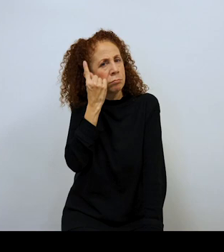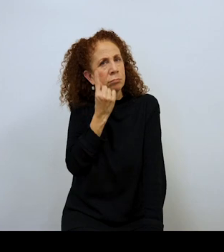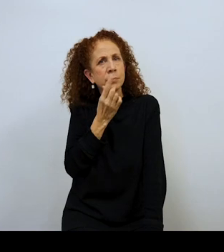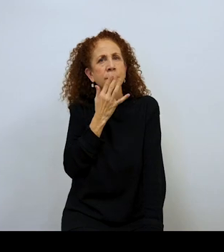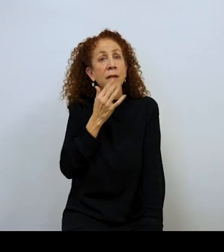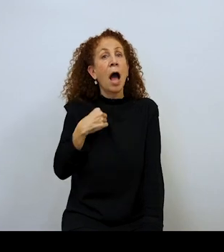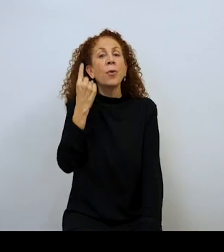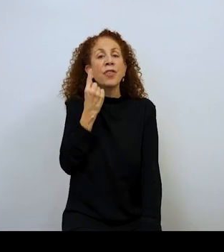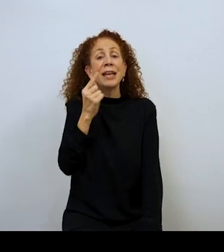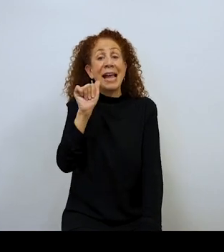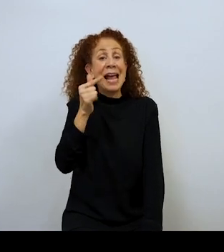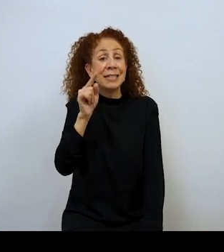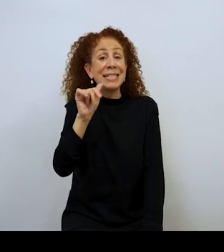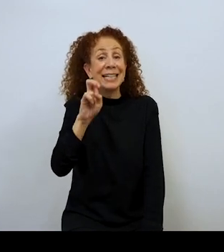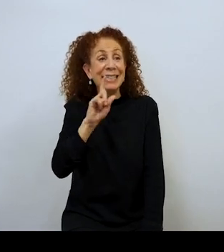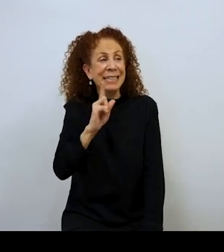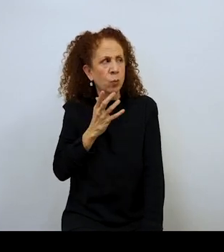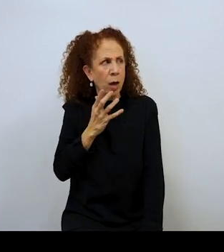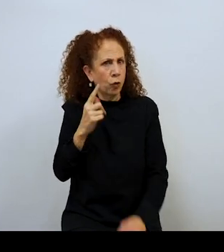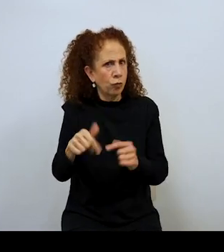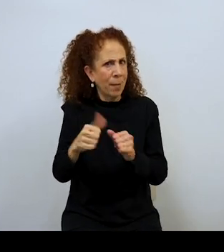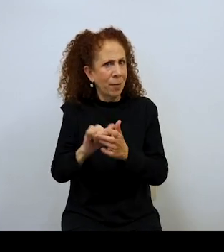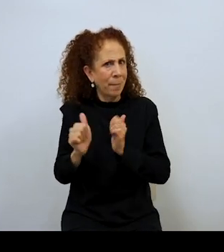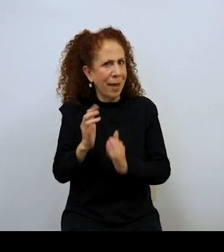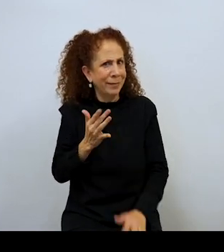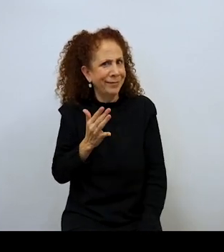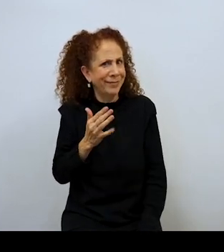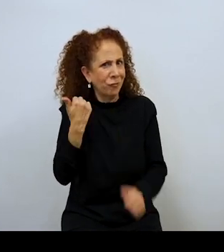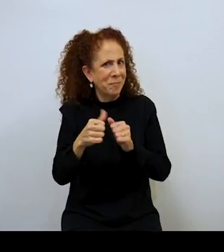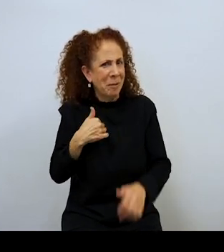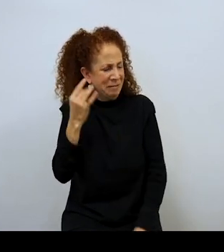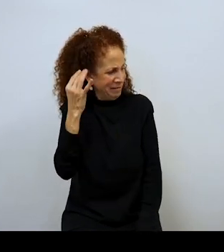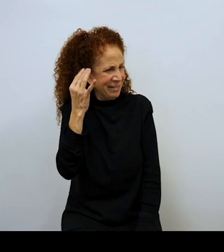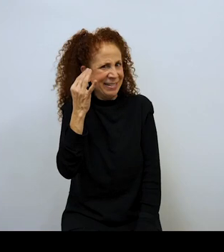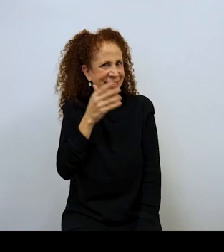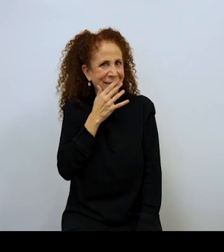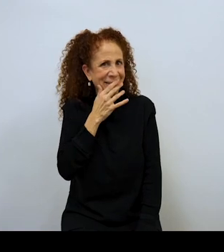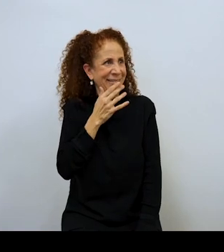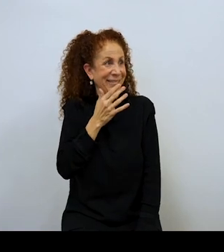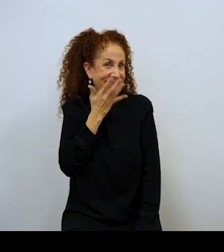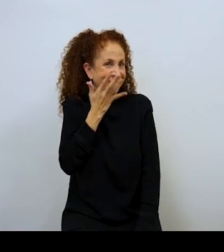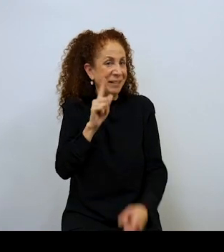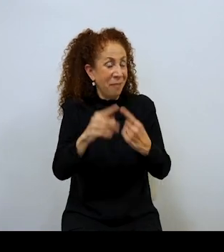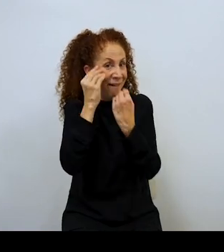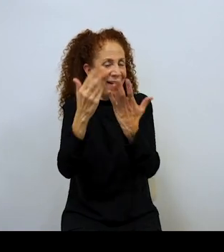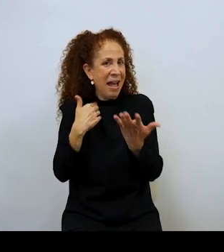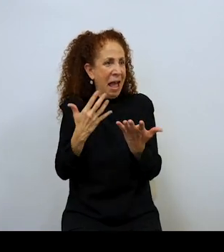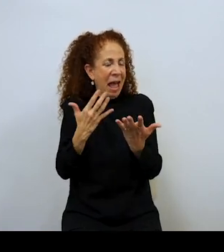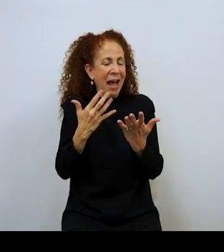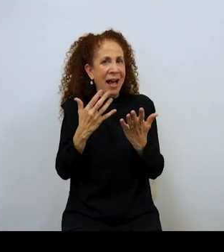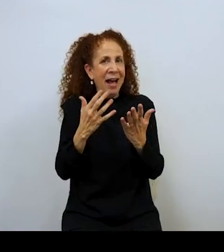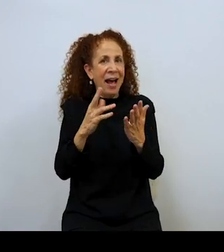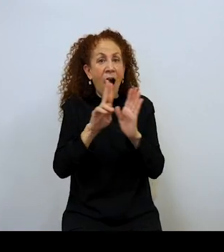I was thinking was, which one is Antigone? Because it's a terrible thing to say in such an audience, but I had studied it as an undergraduate